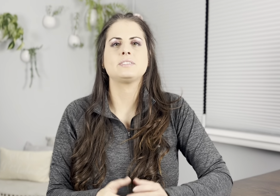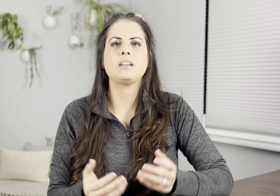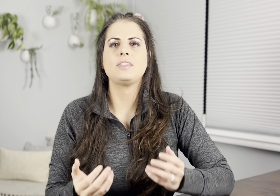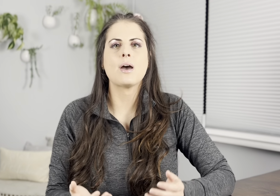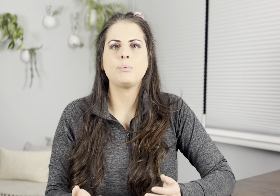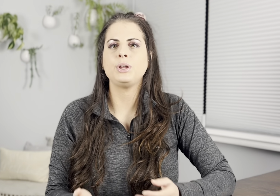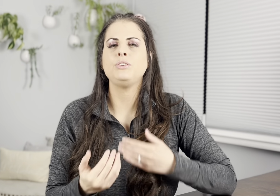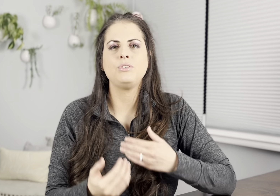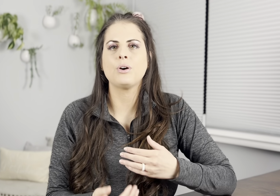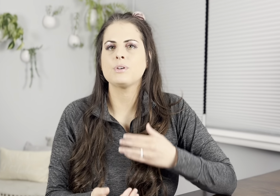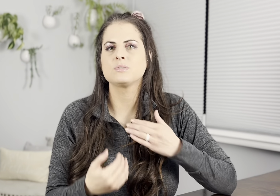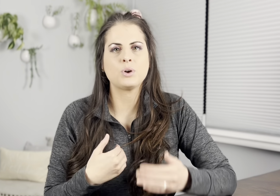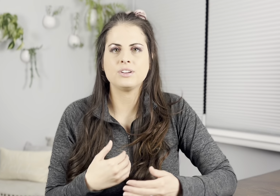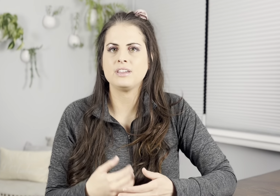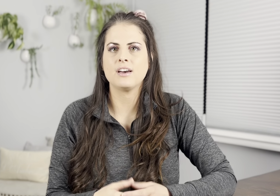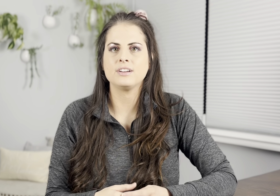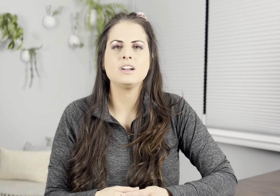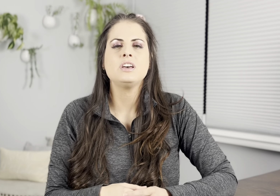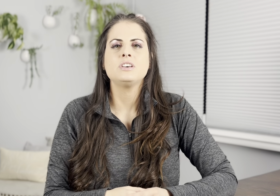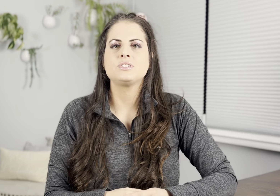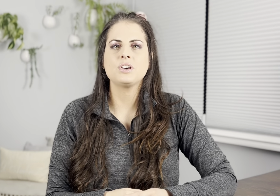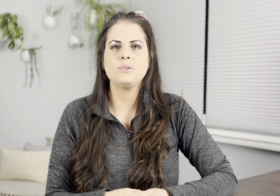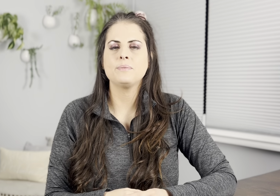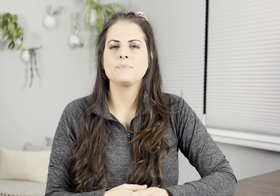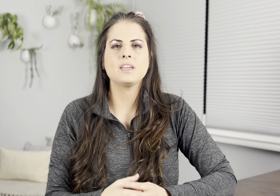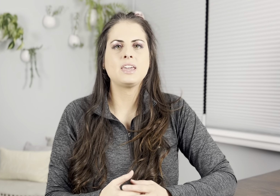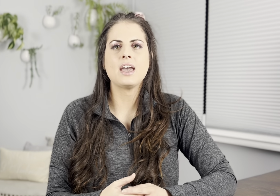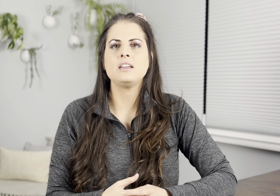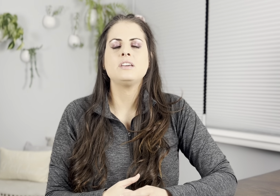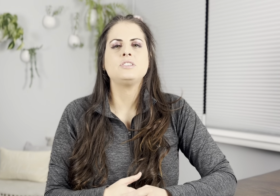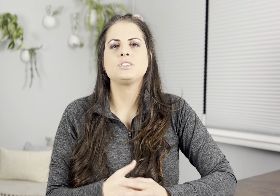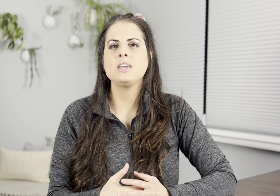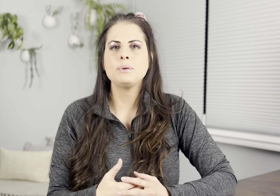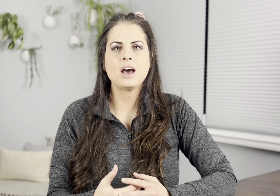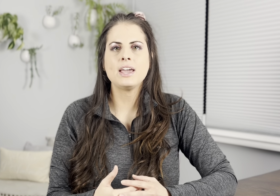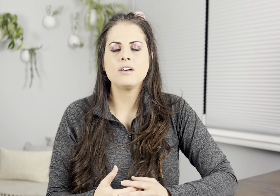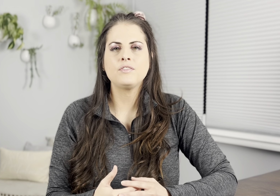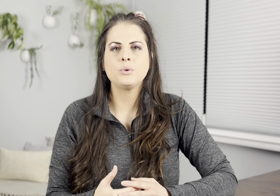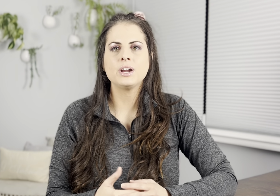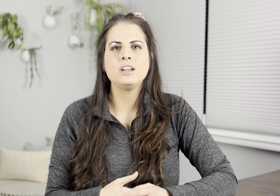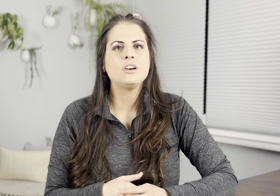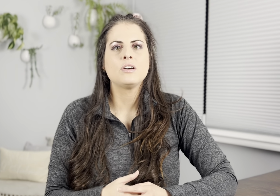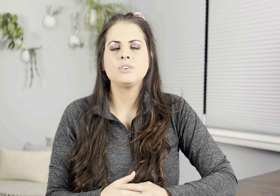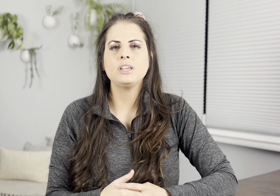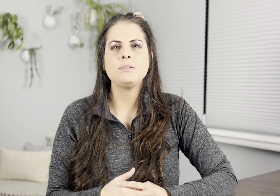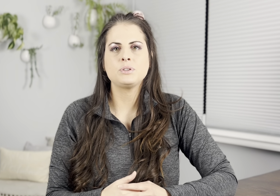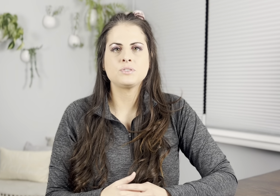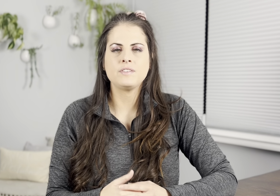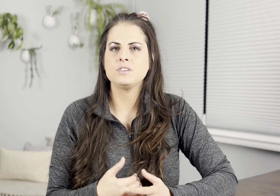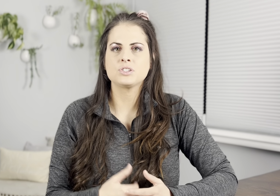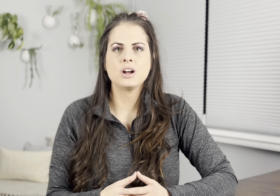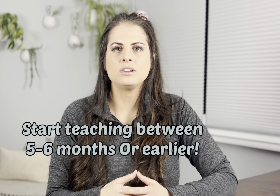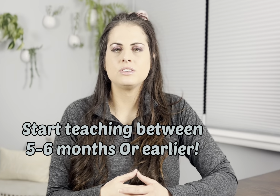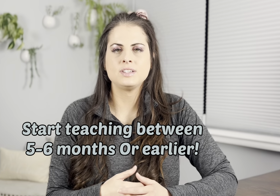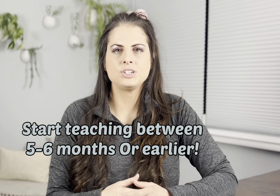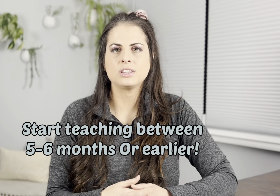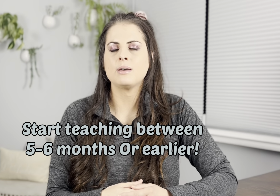at that point, you know, it's one or the other. So again, just keep an eye out for it. Really, if you start teaching them